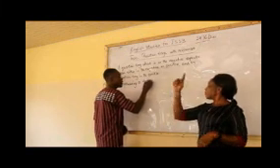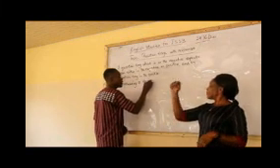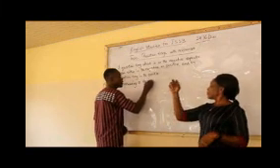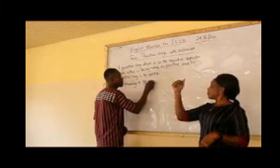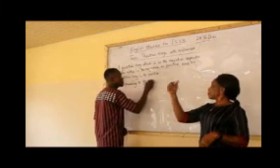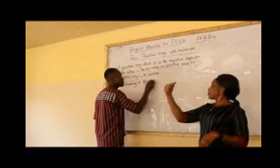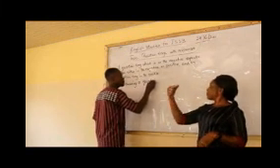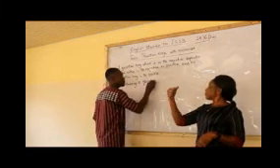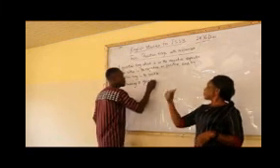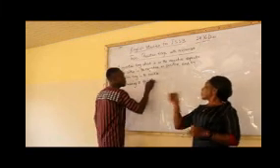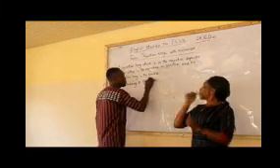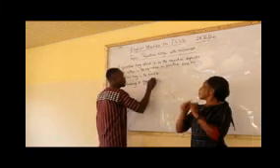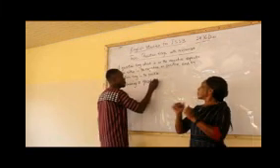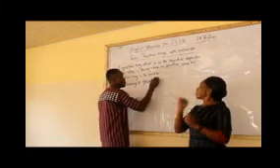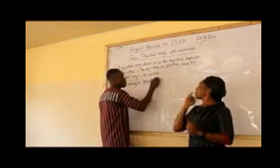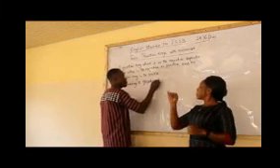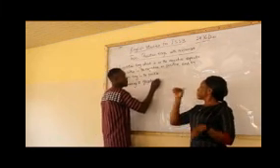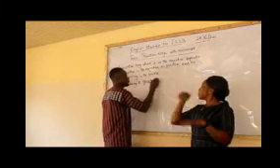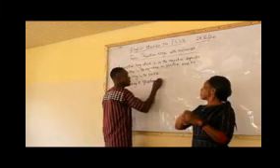tag,